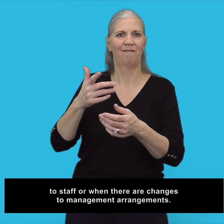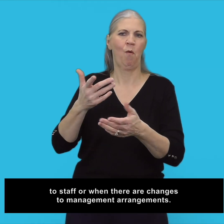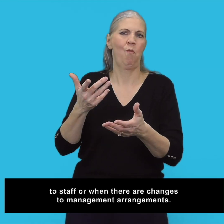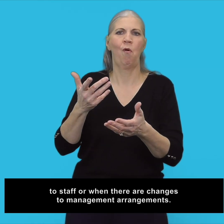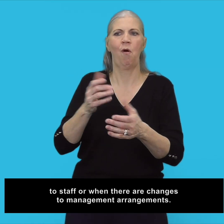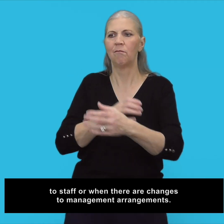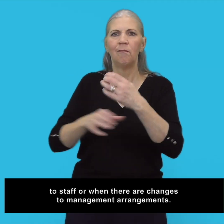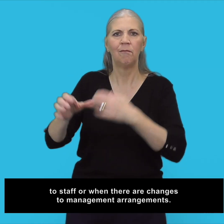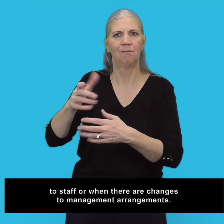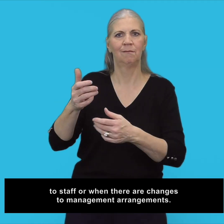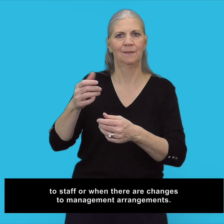management arrangements.